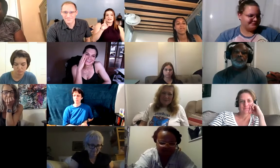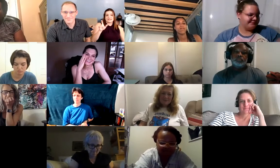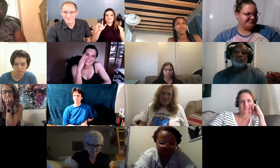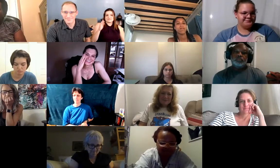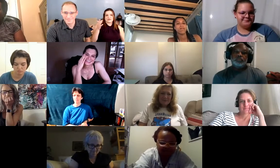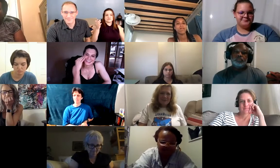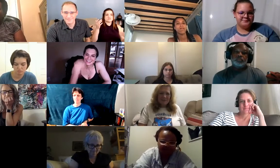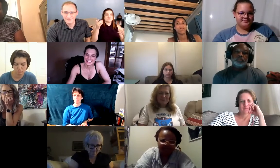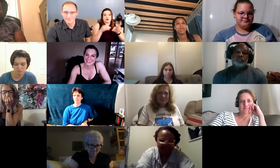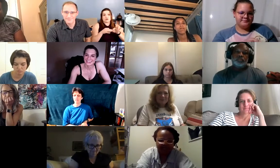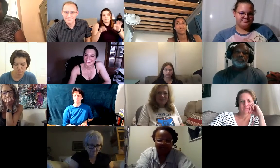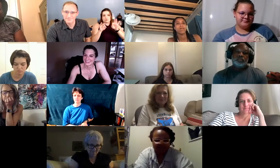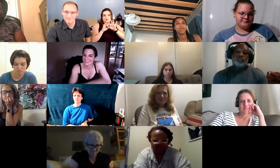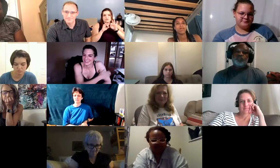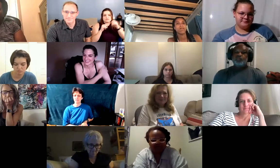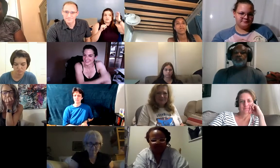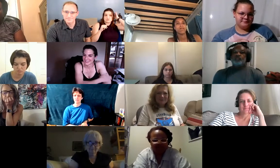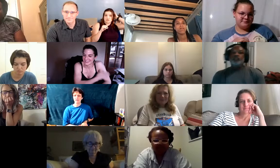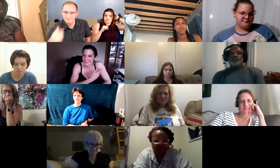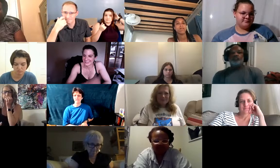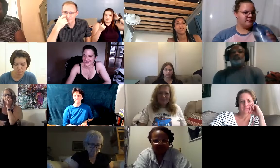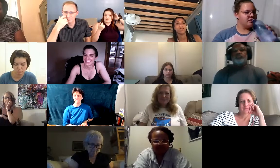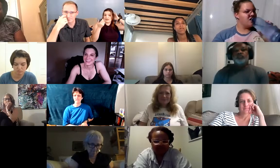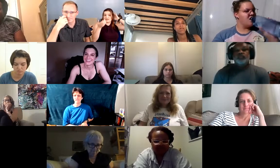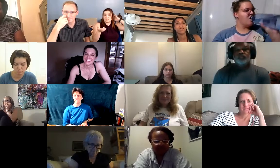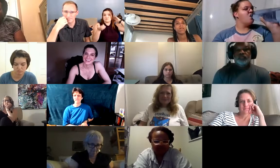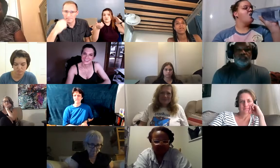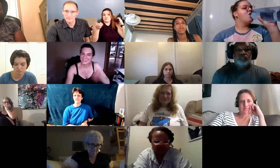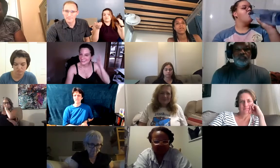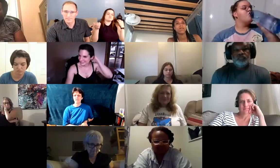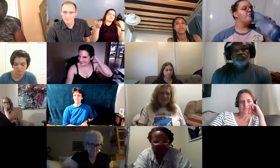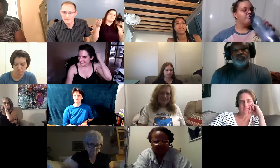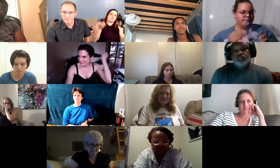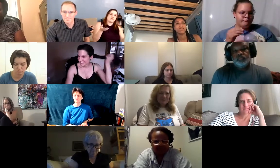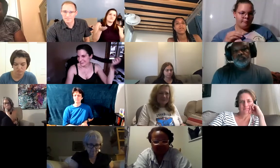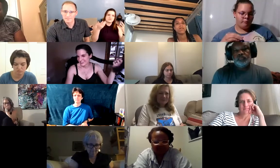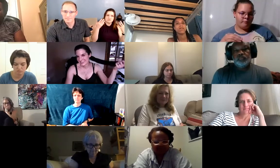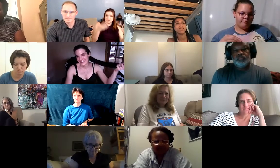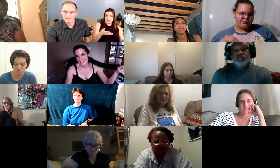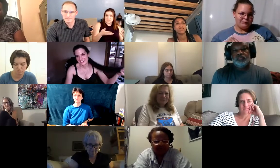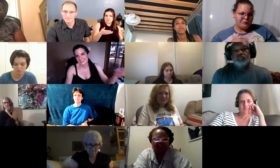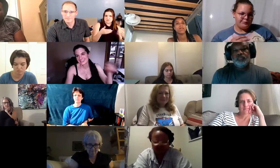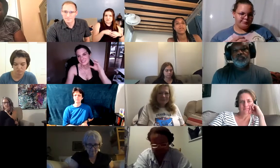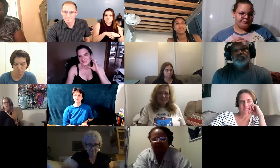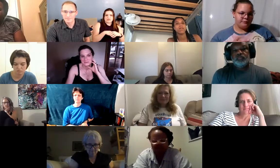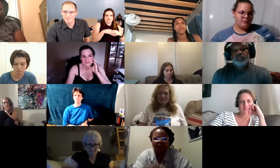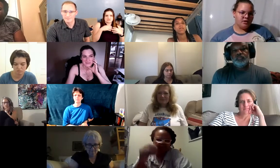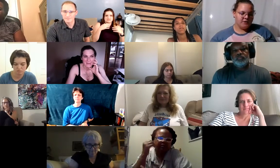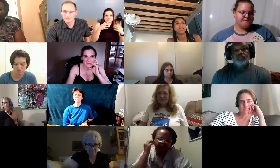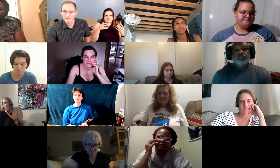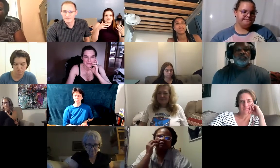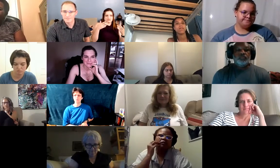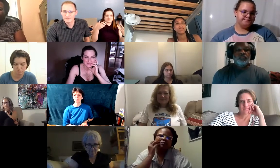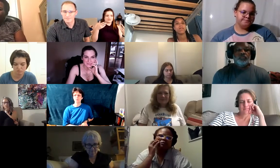But so yeah, classifiers, they are important. There's a lot of them. Like I said, you probably use them more often than you think you do. It's